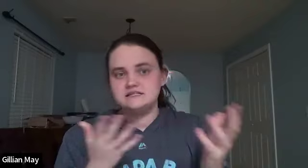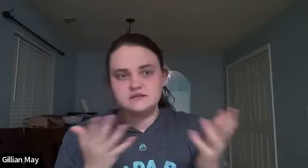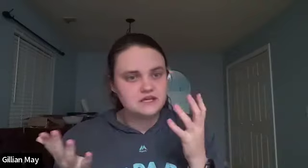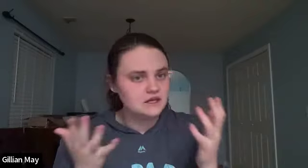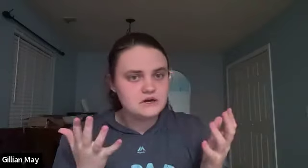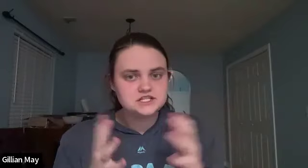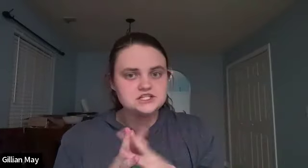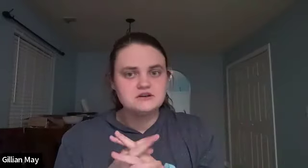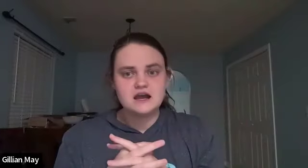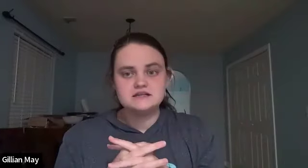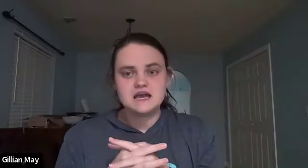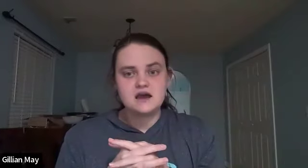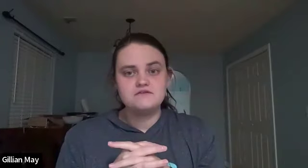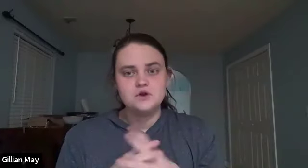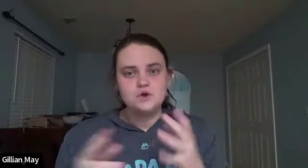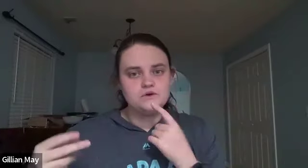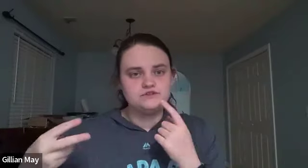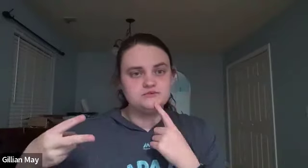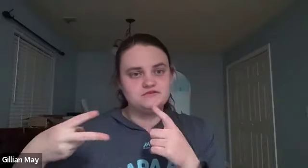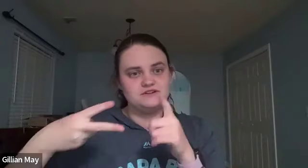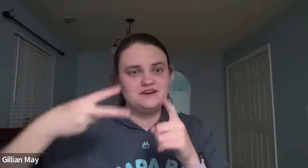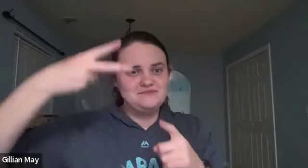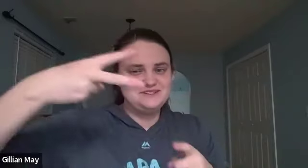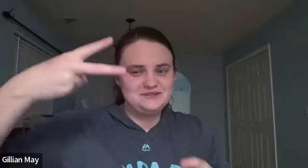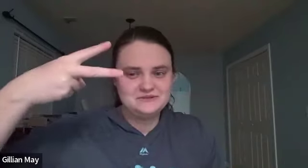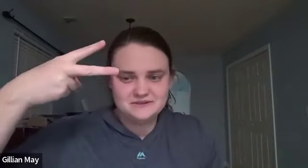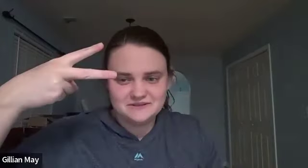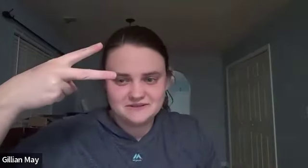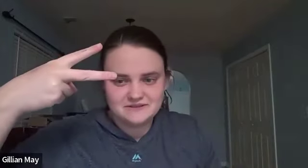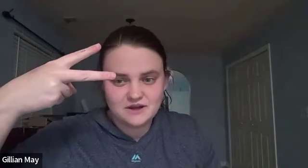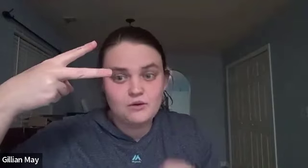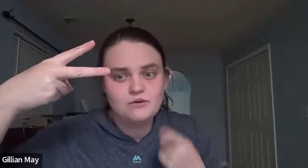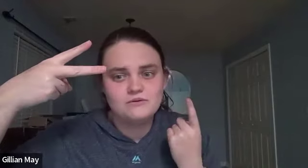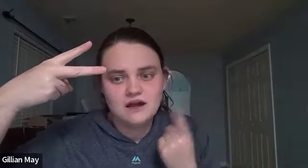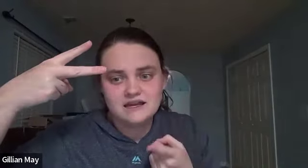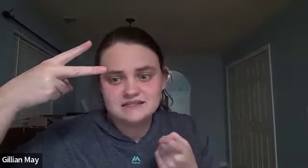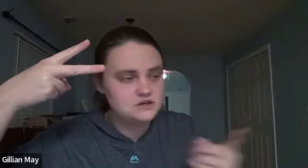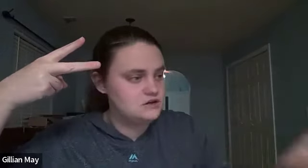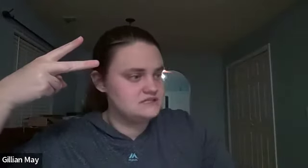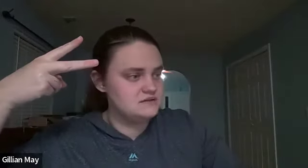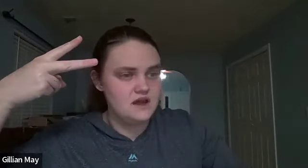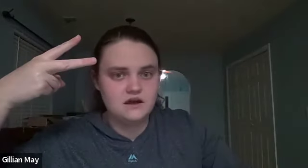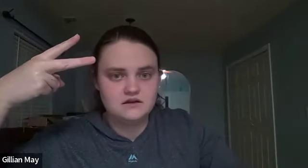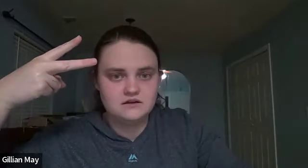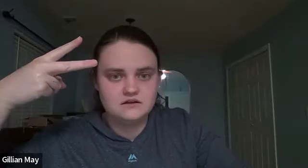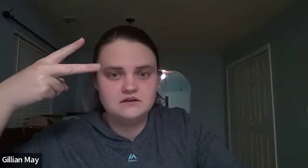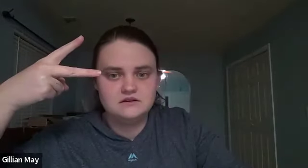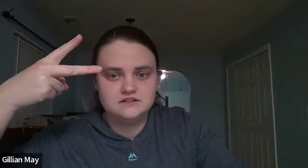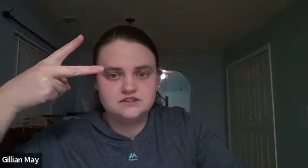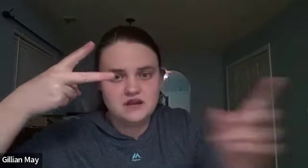asking me any questions you guys have? What would you prefer? So I'm going to do, I guess I could quiz them. Yeah. So you guys